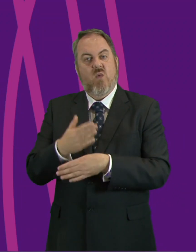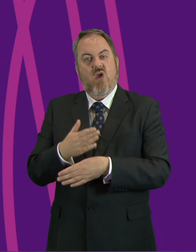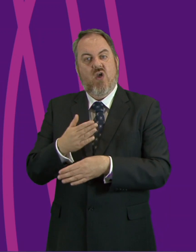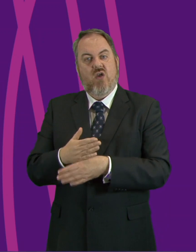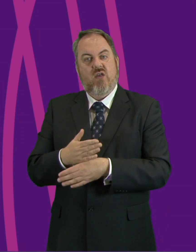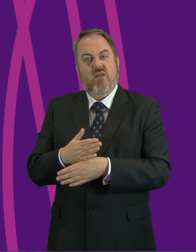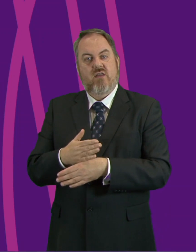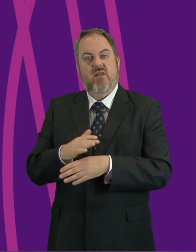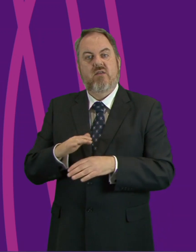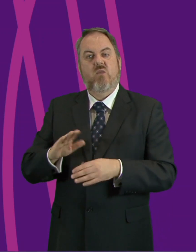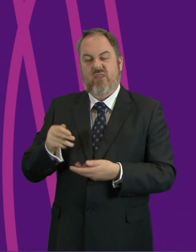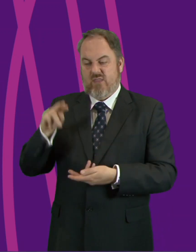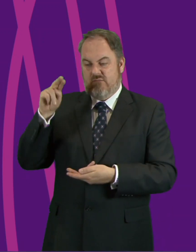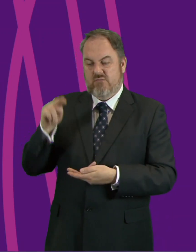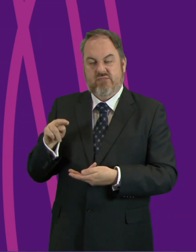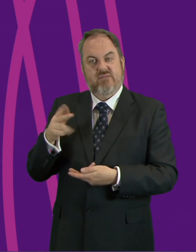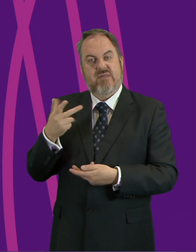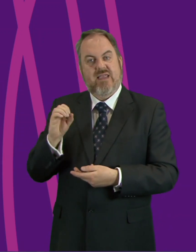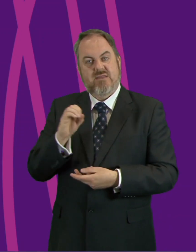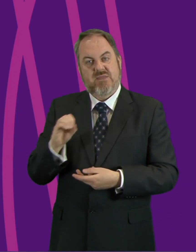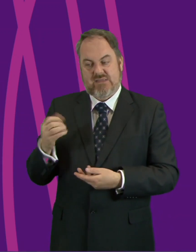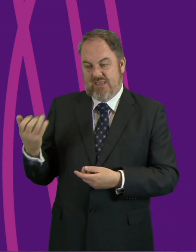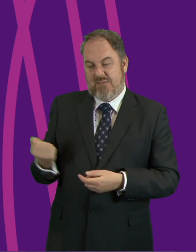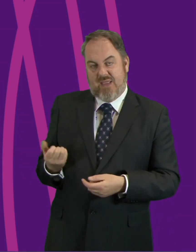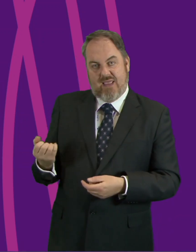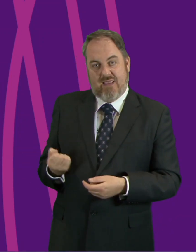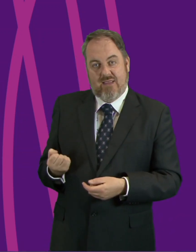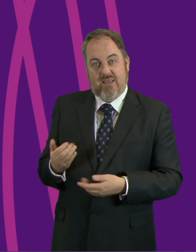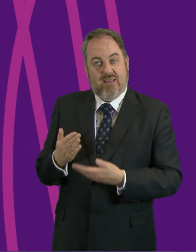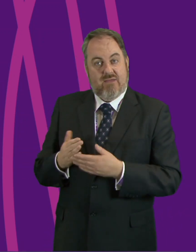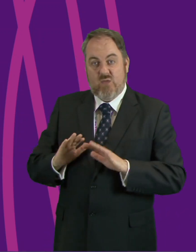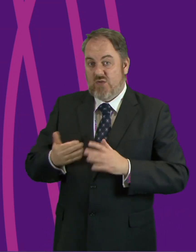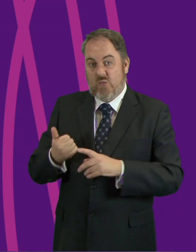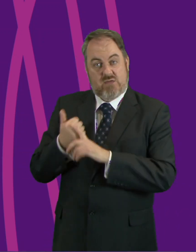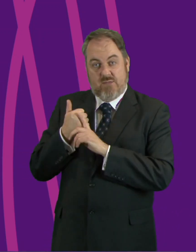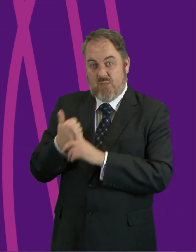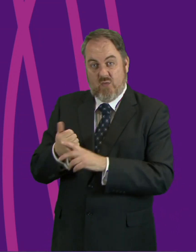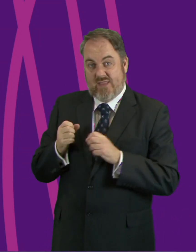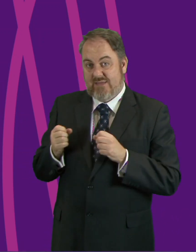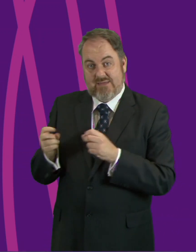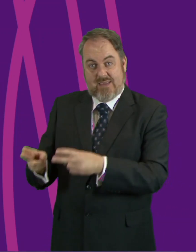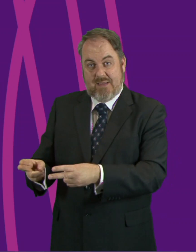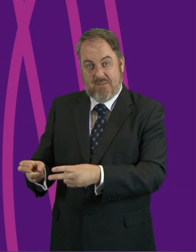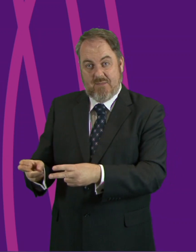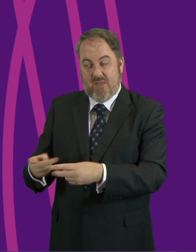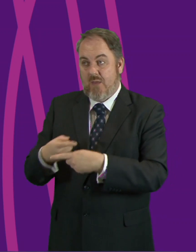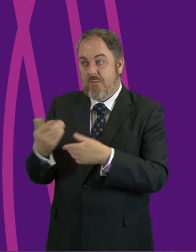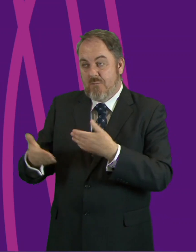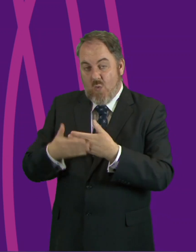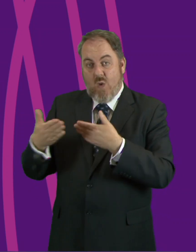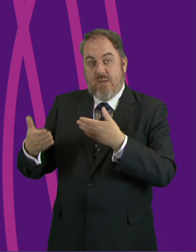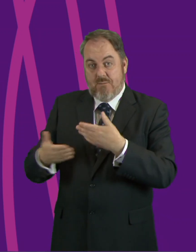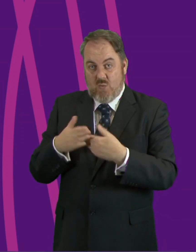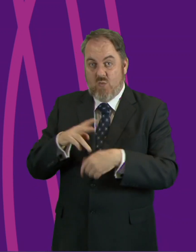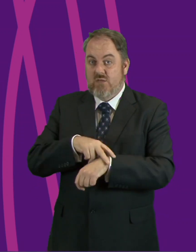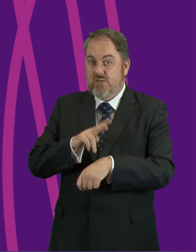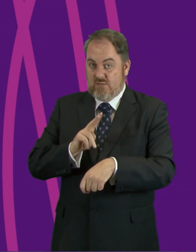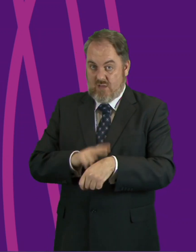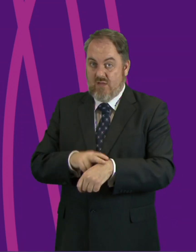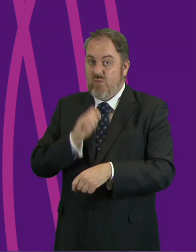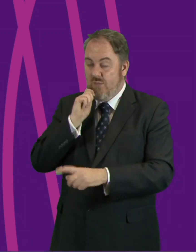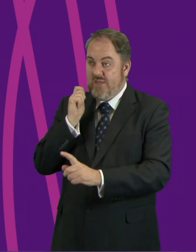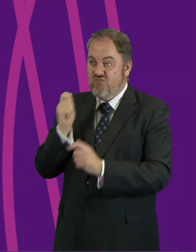before companies can afford it, jobs will be lost, undermining its success. We propose keeping the furlough for